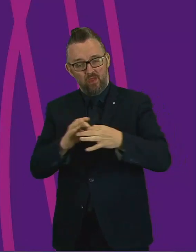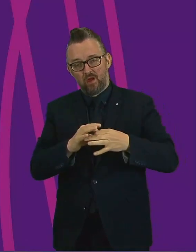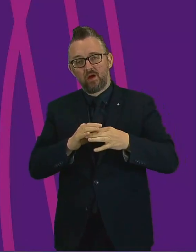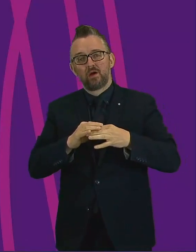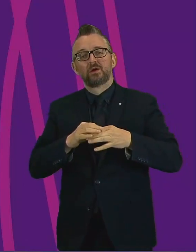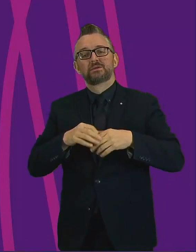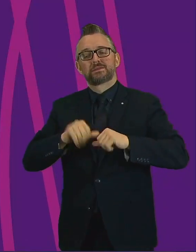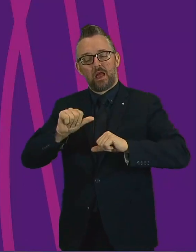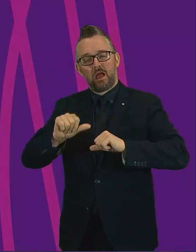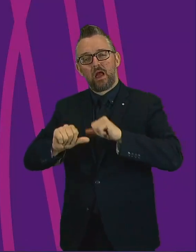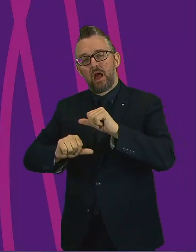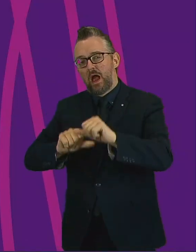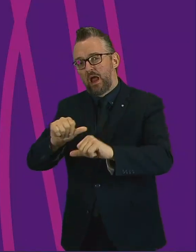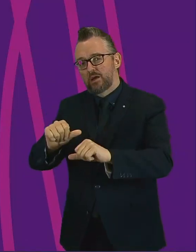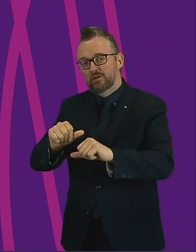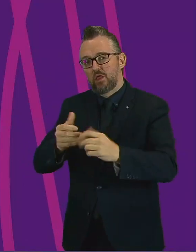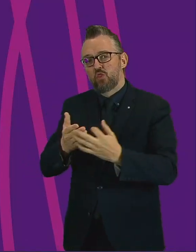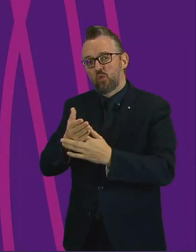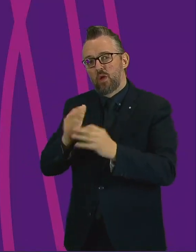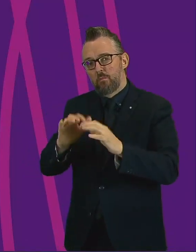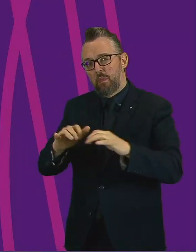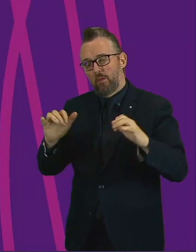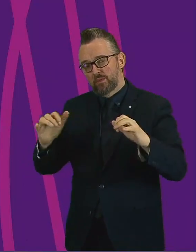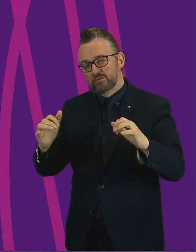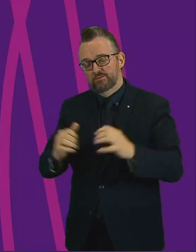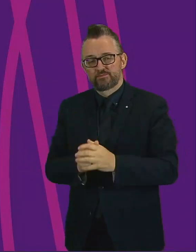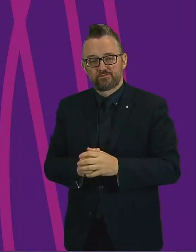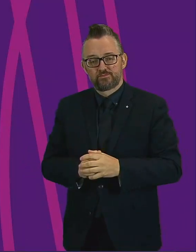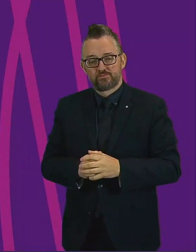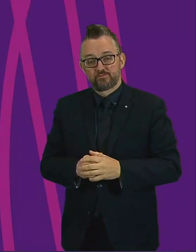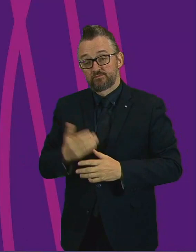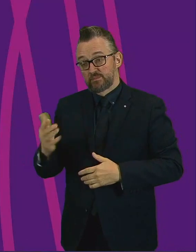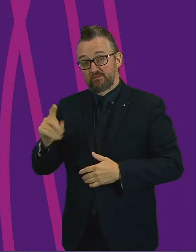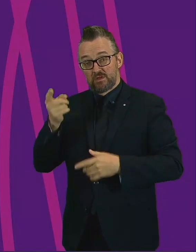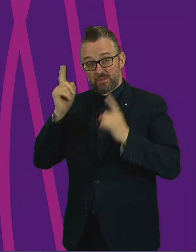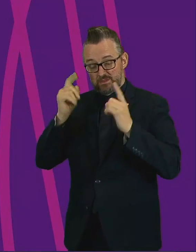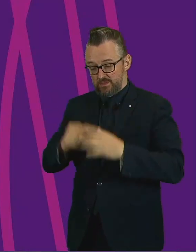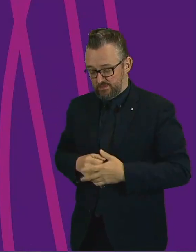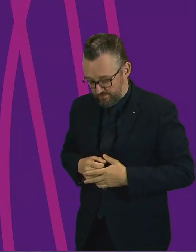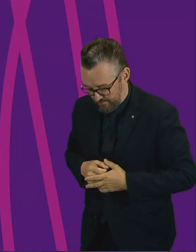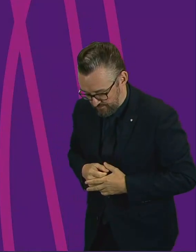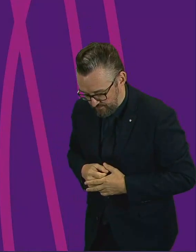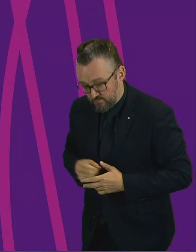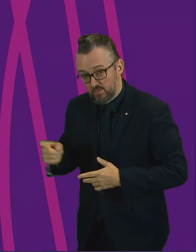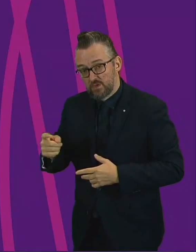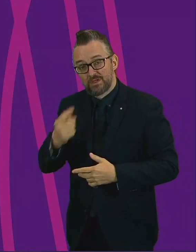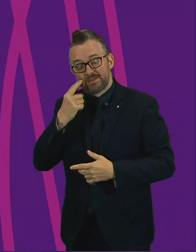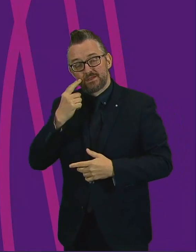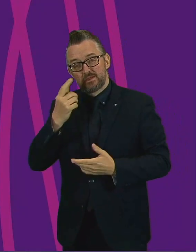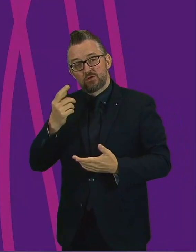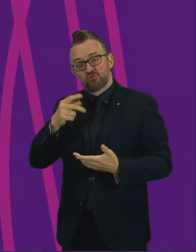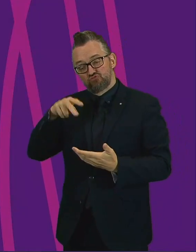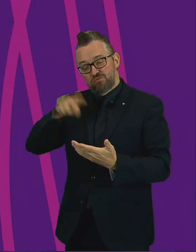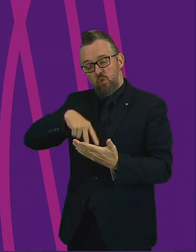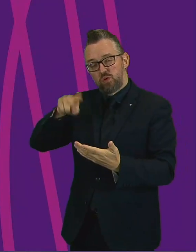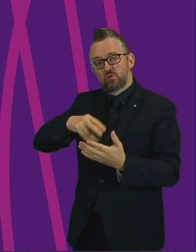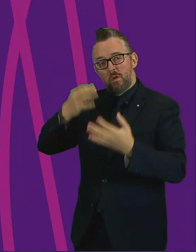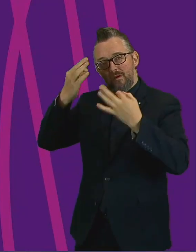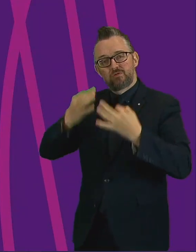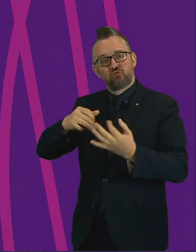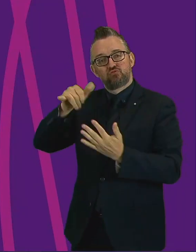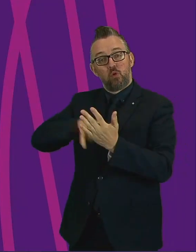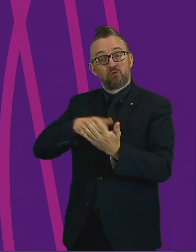constructively across the parliamentary chamber. First Minister. I read the official report of the debate yesterday and saw the